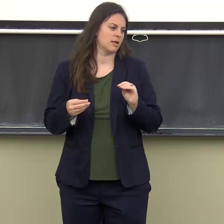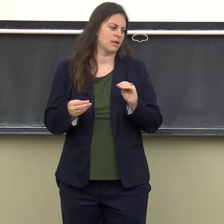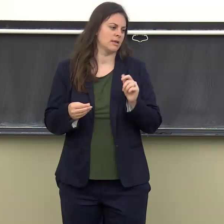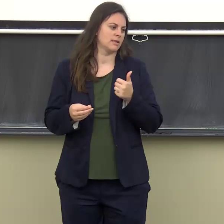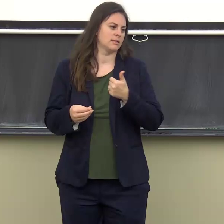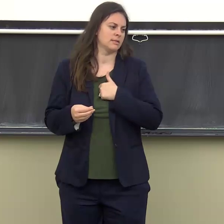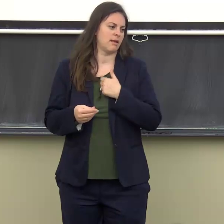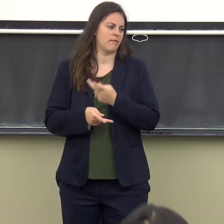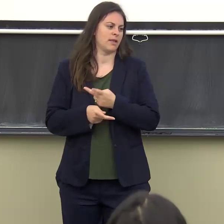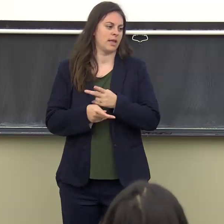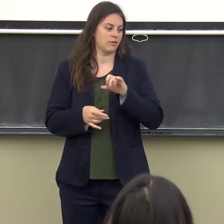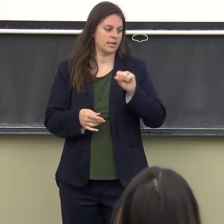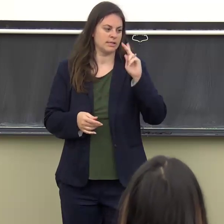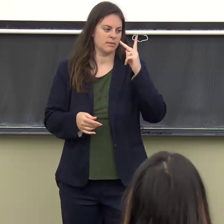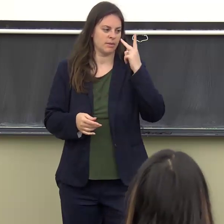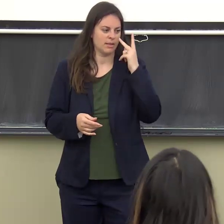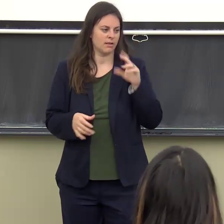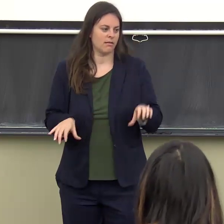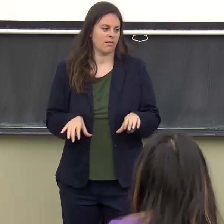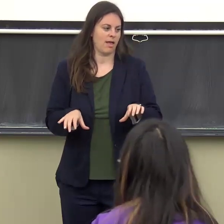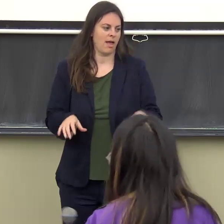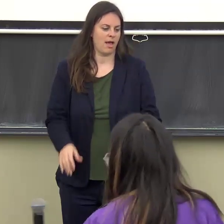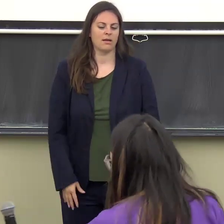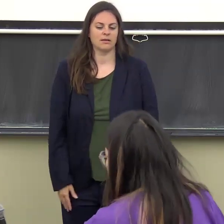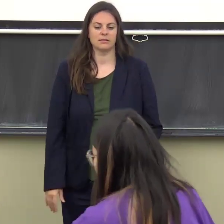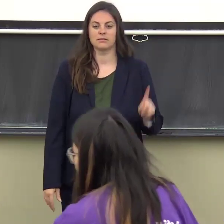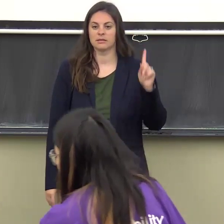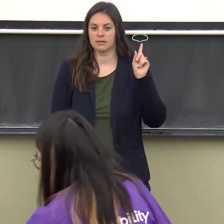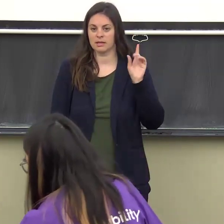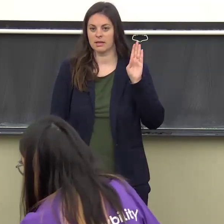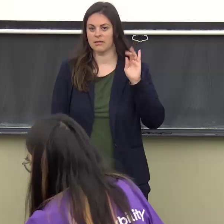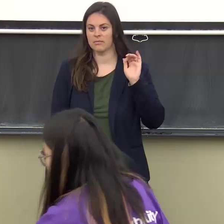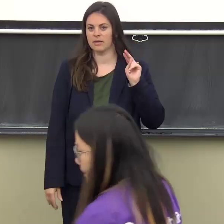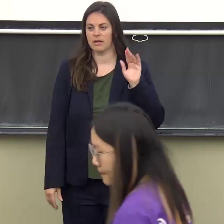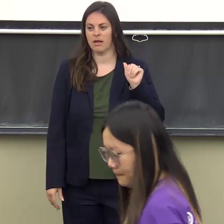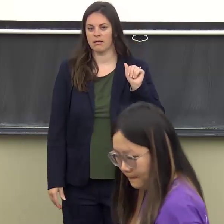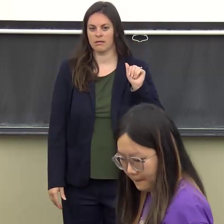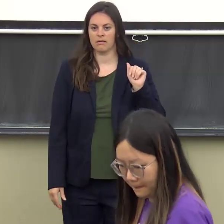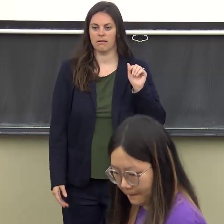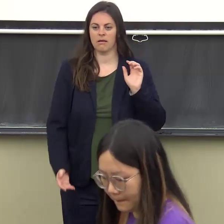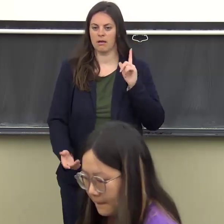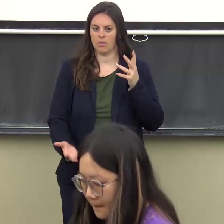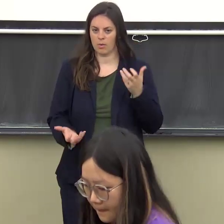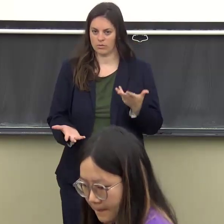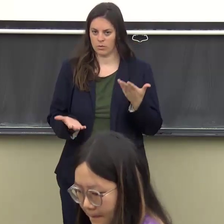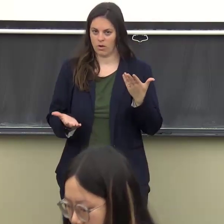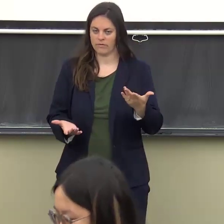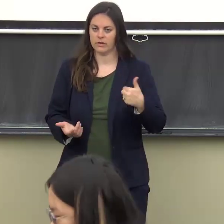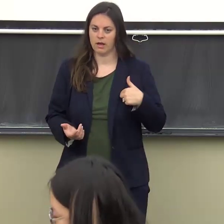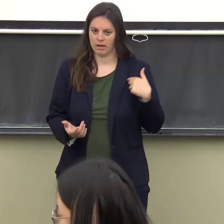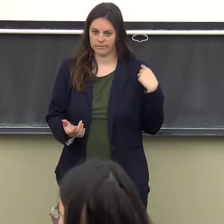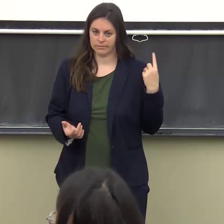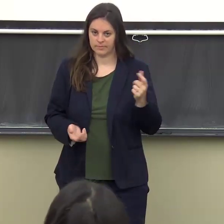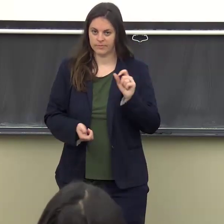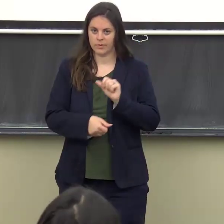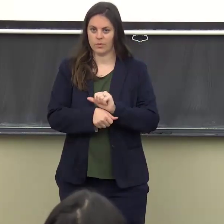self-care is a political act. Yeah. And to the political moment, I just want to offer that I have, because I've worked in public